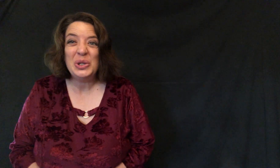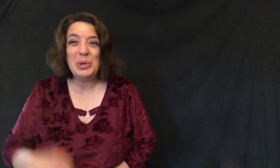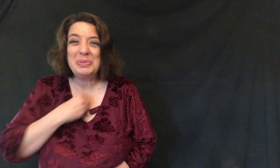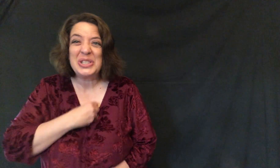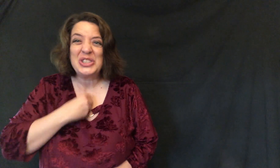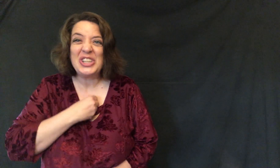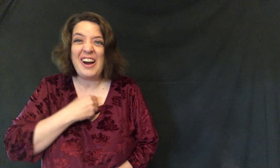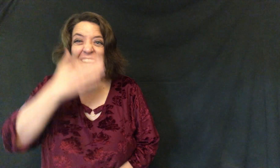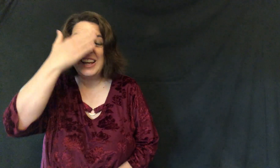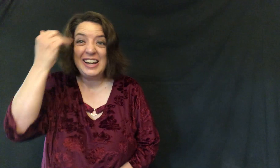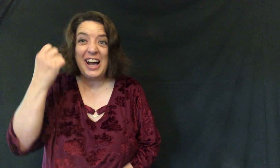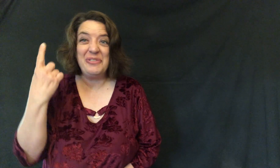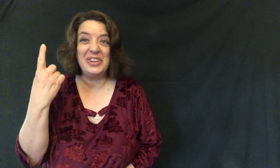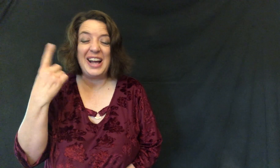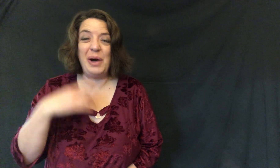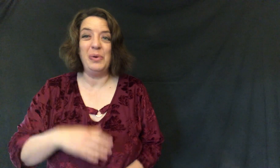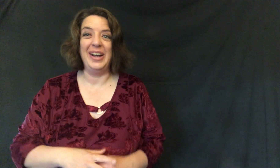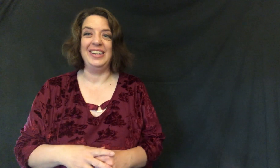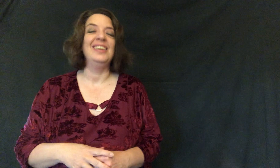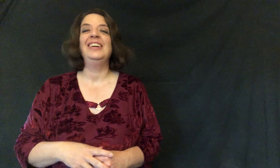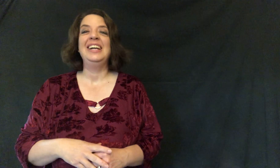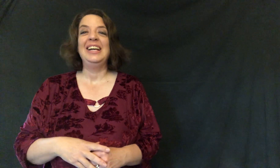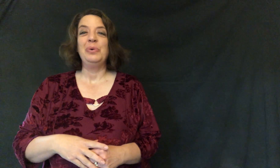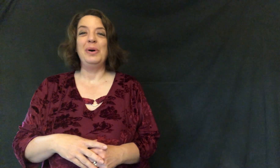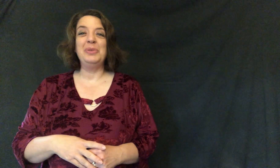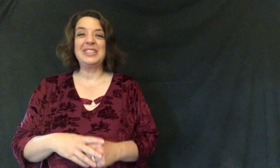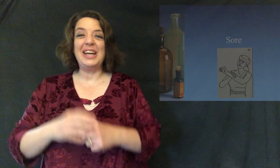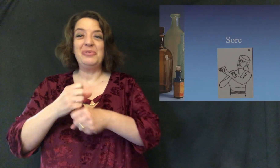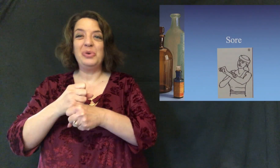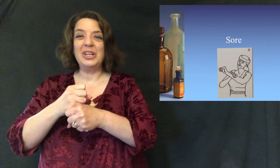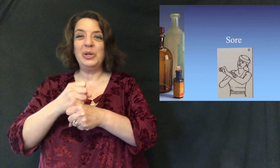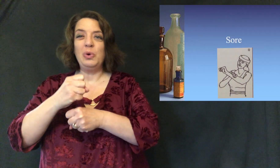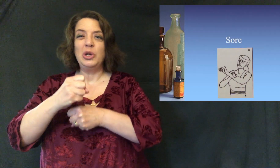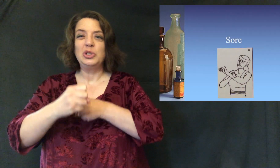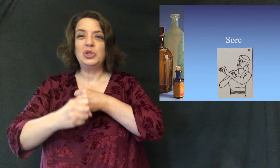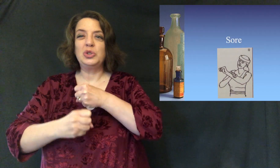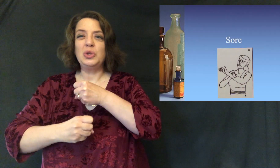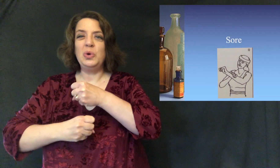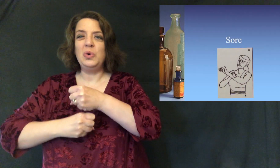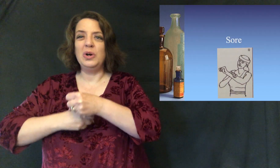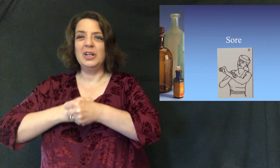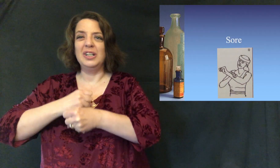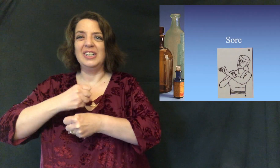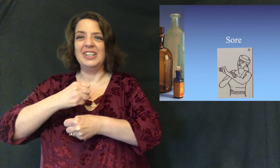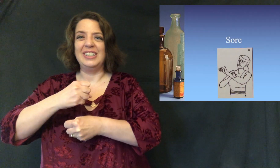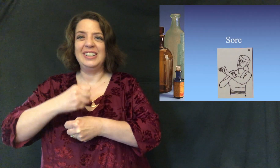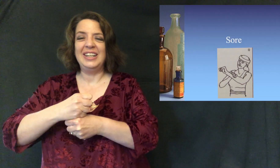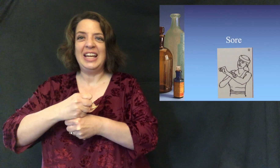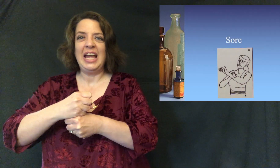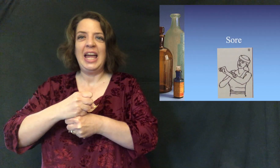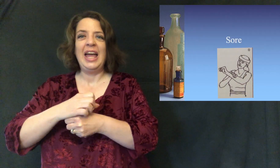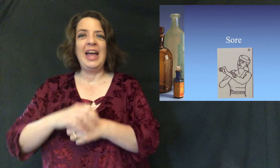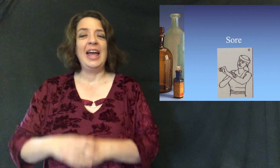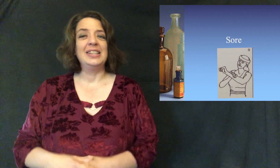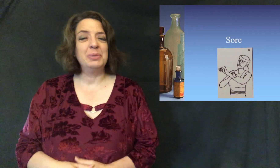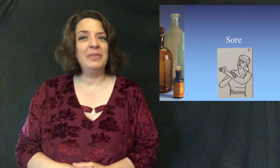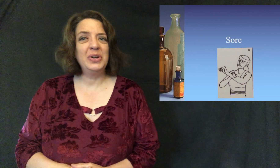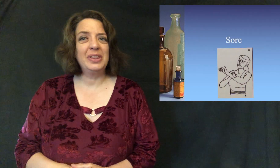Oops, sorry, I forgot one. One more sign for you, sore. And some of you are